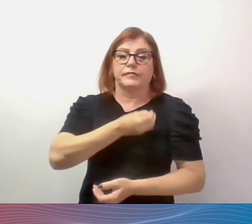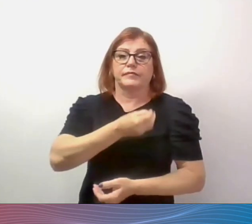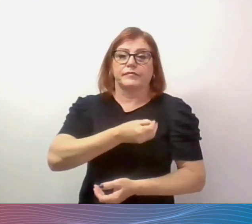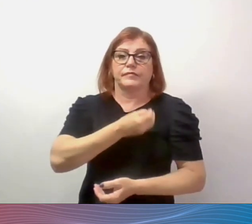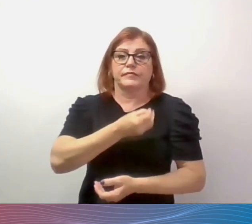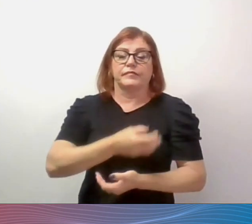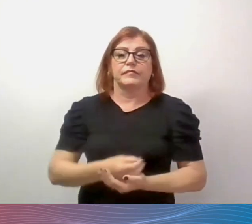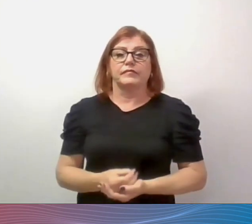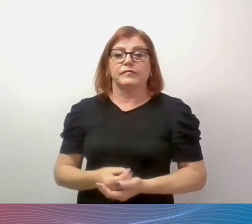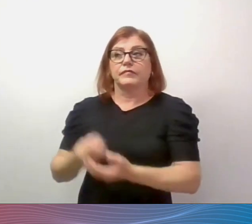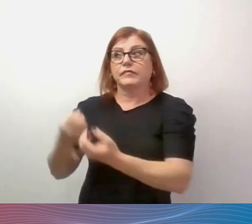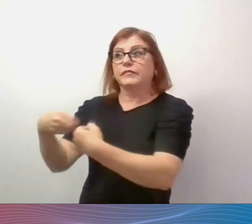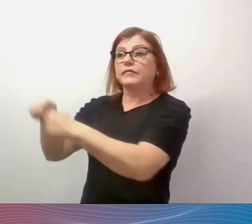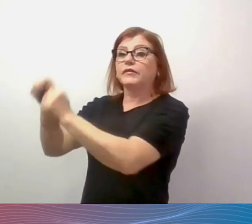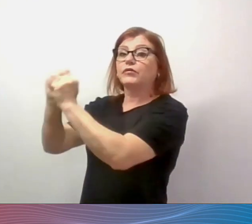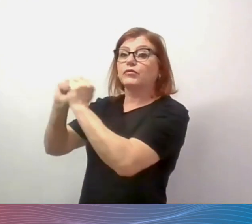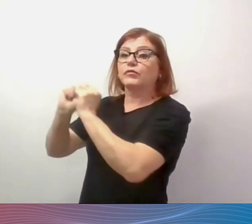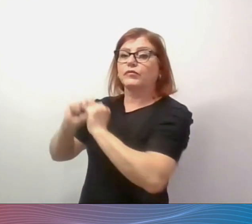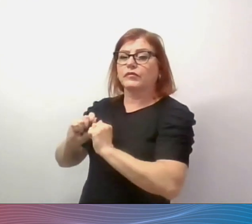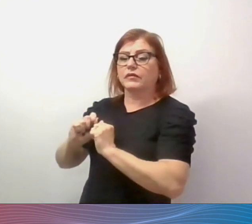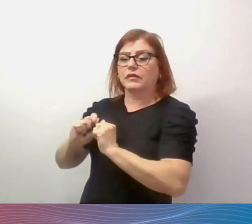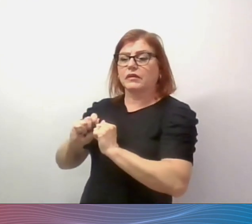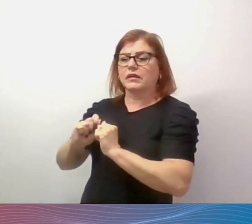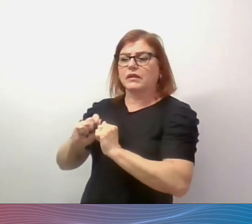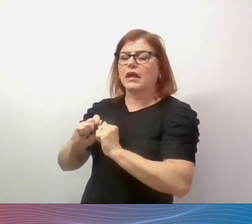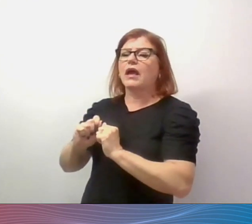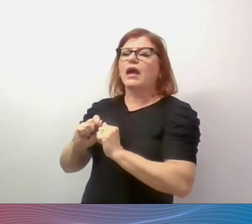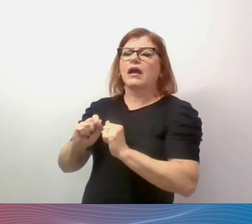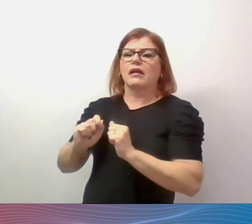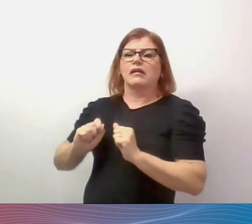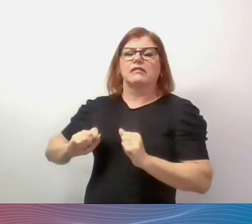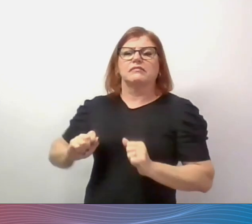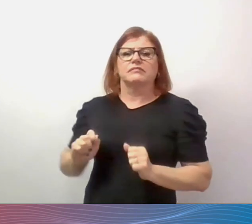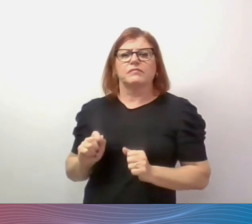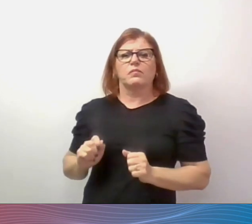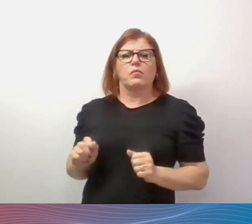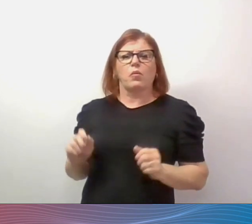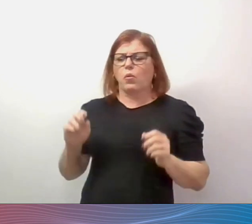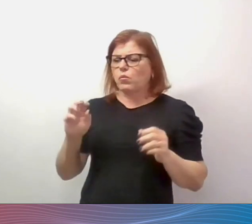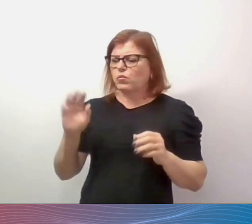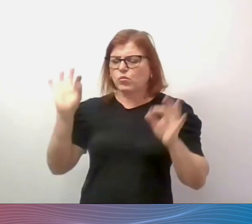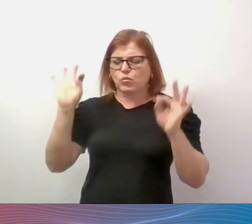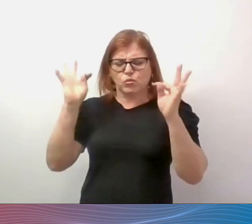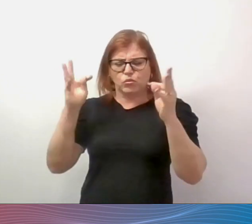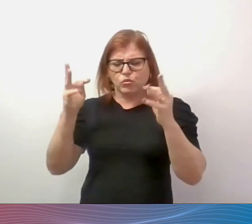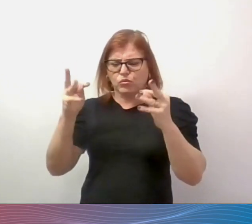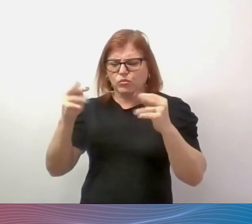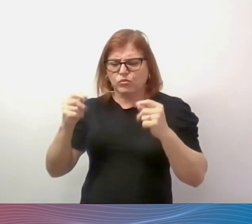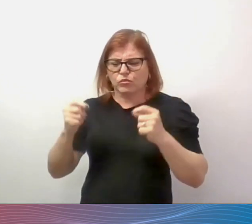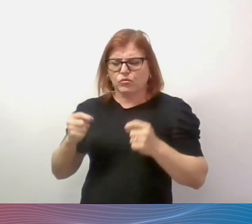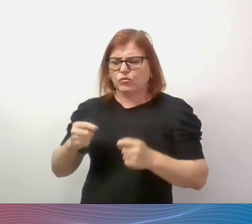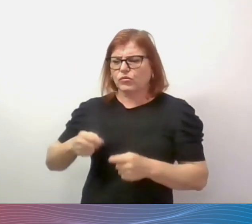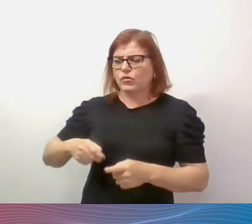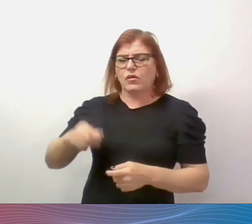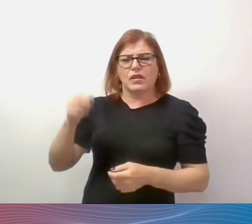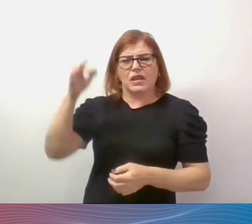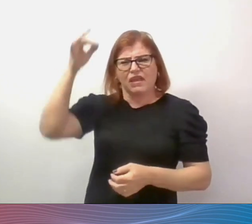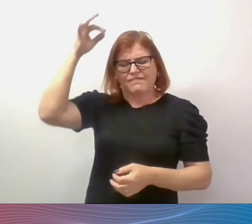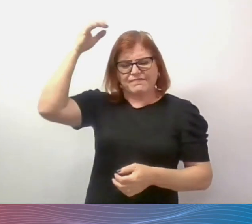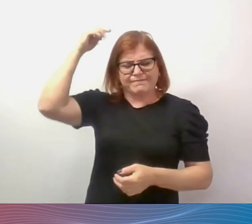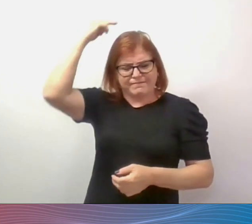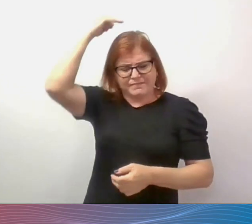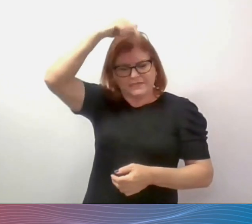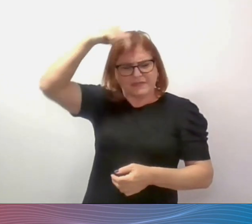como graça a sua natureza santa. God wants to give us as grace His holy nature. Deus quer nos